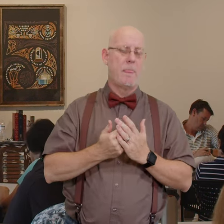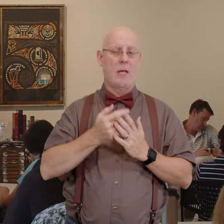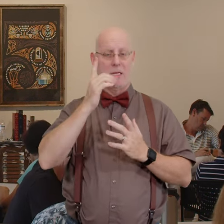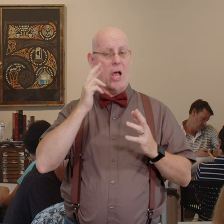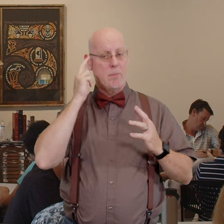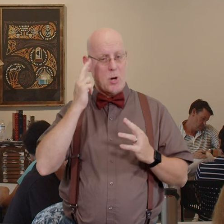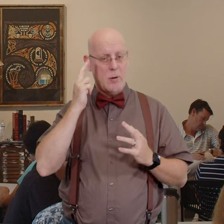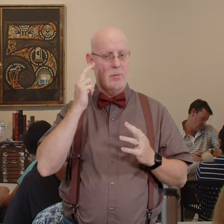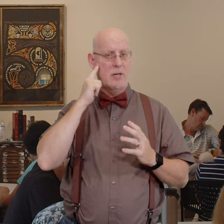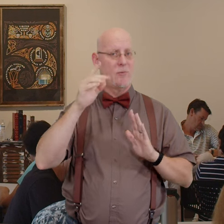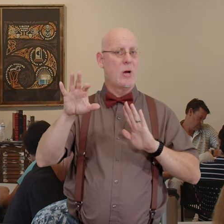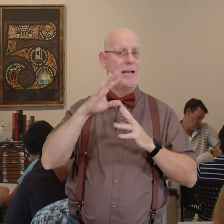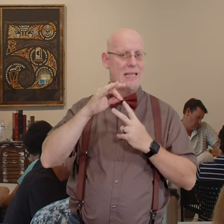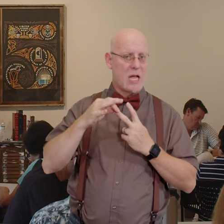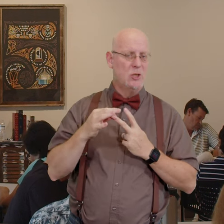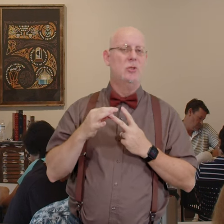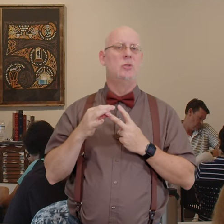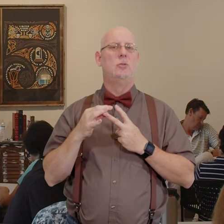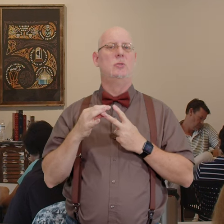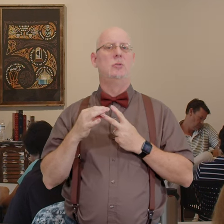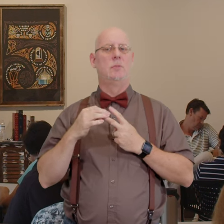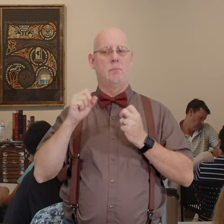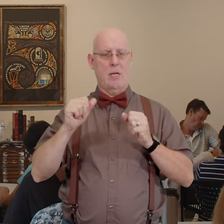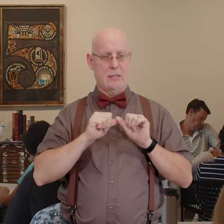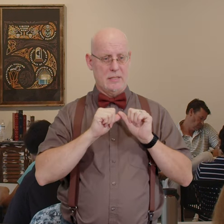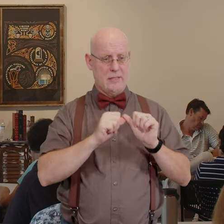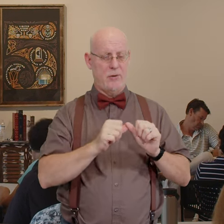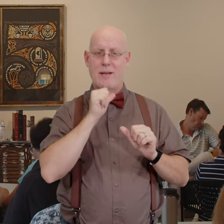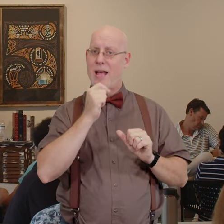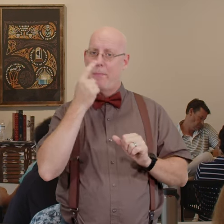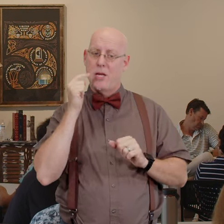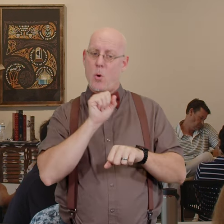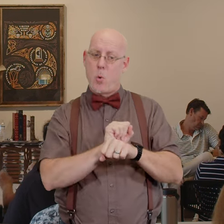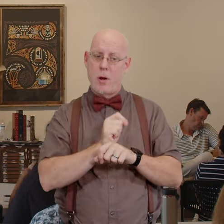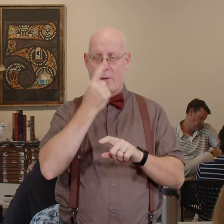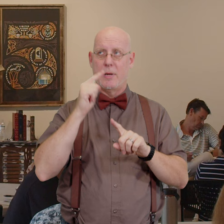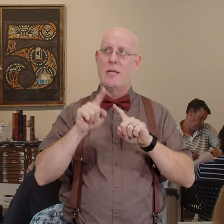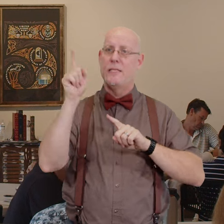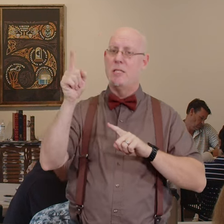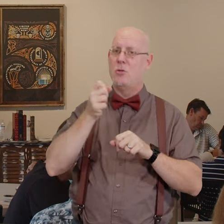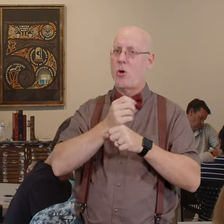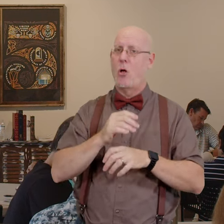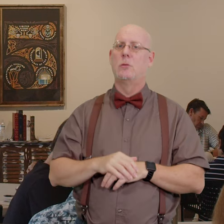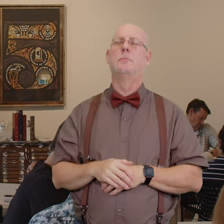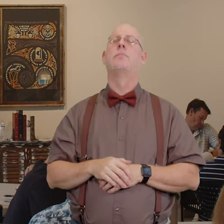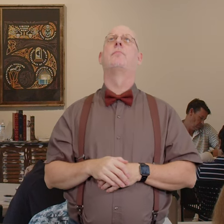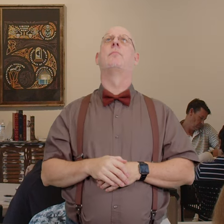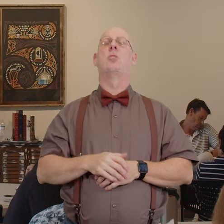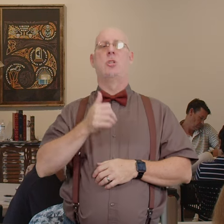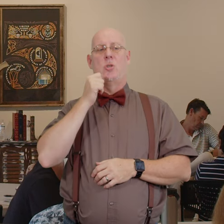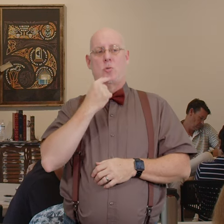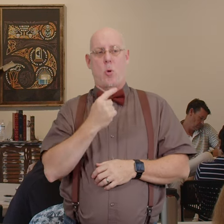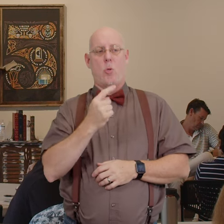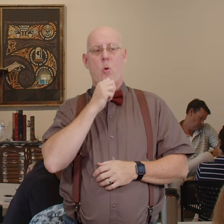in order that God's purpose of election might continue, not because of works, but because of him who calls.